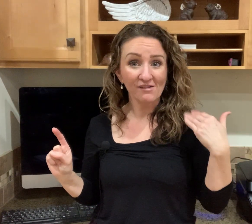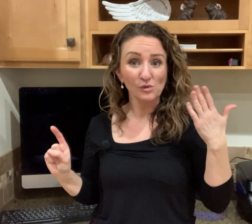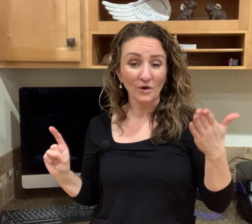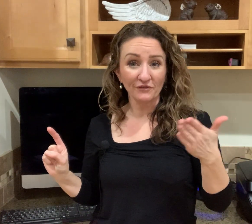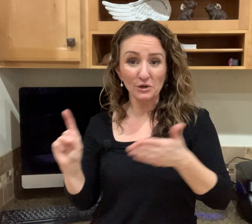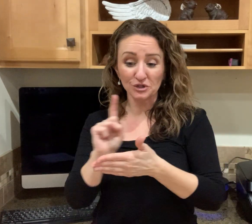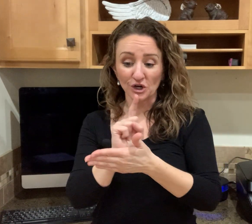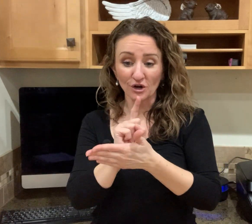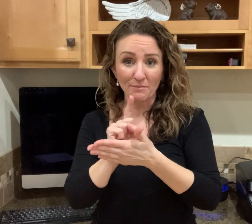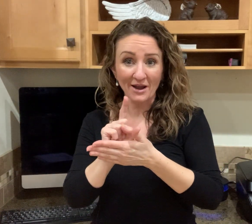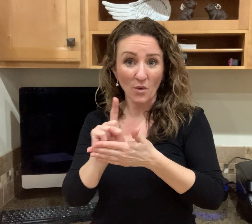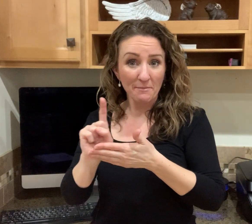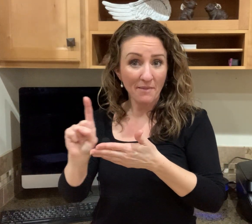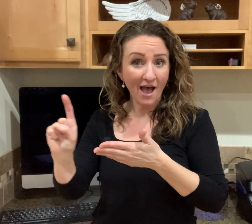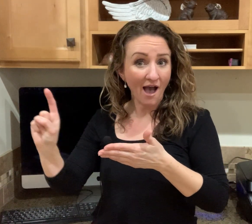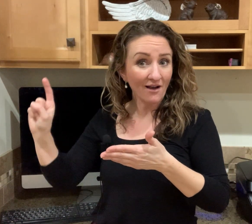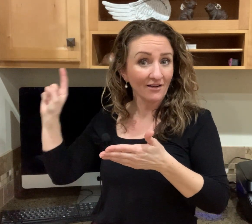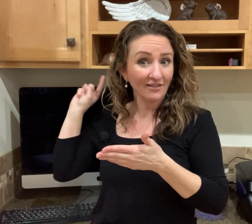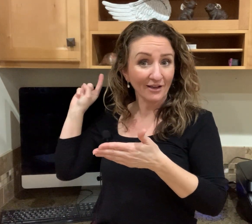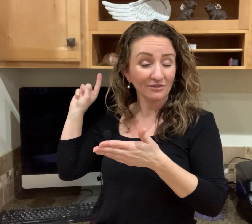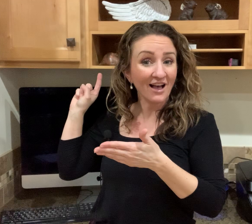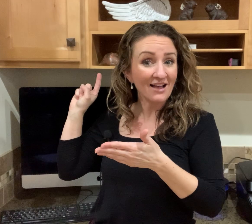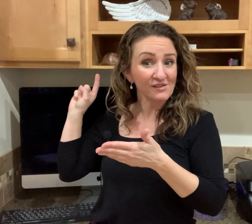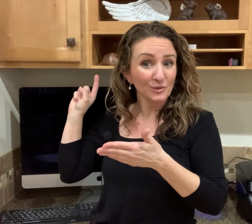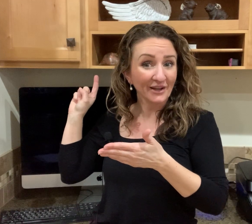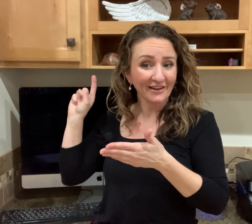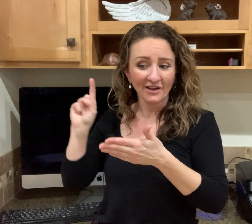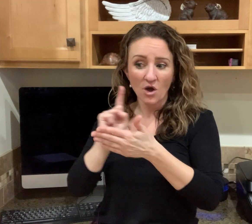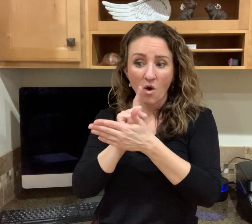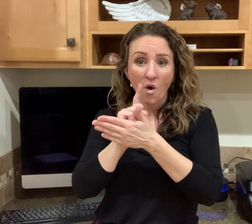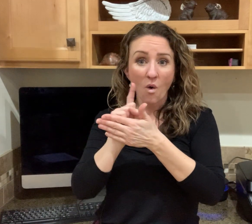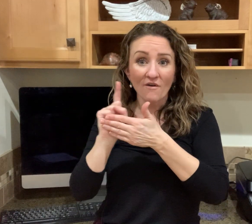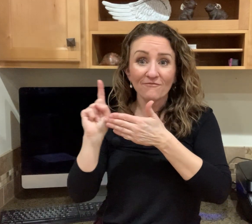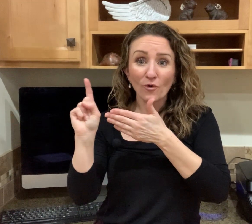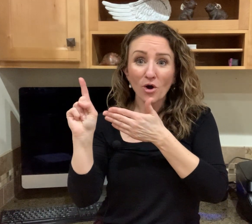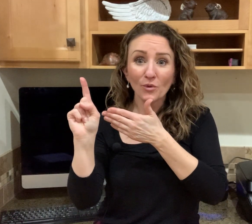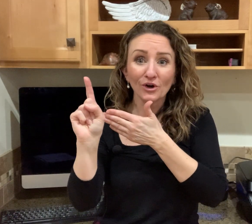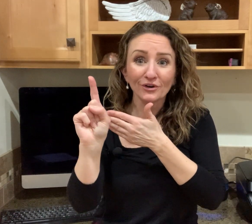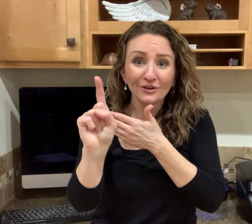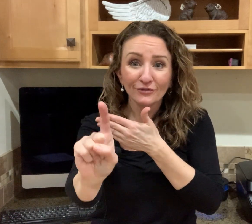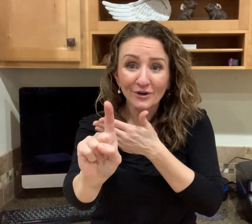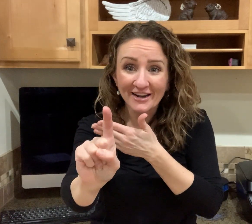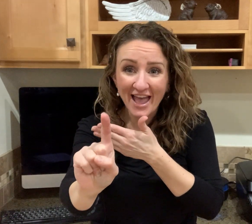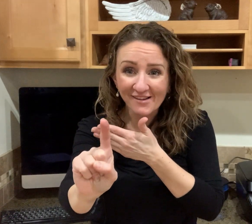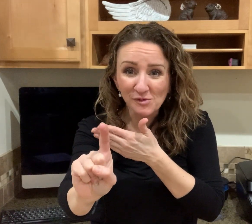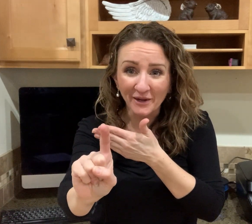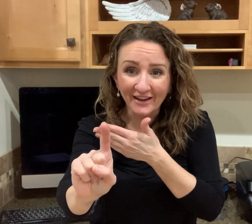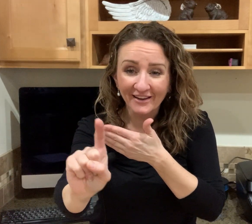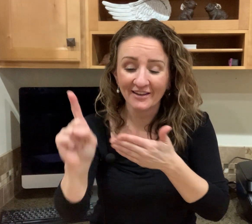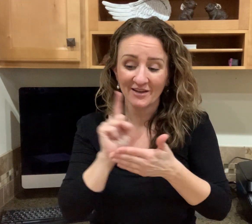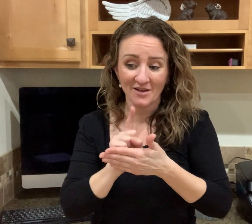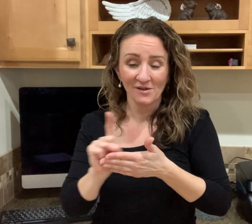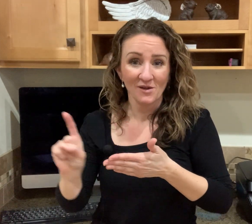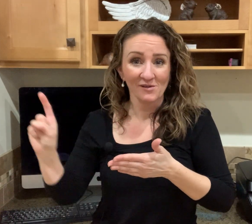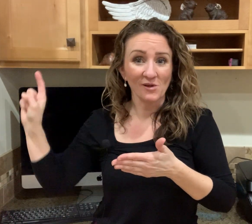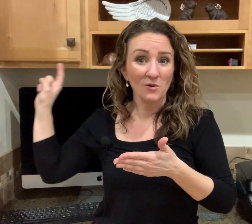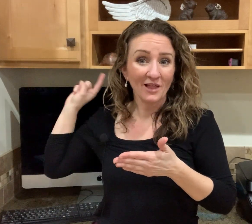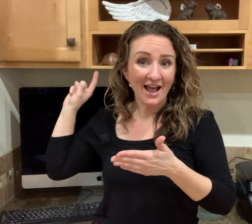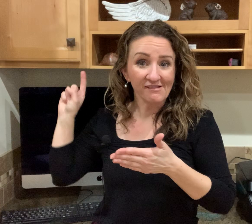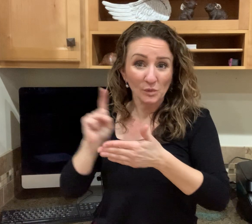or future by going back, like last week, or forward for next week. So last